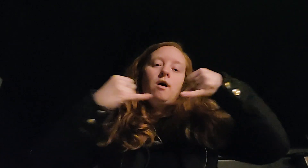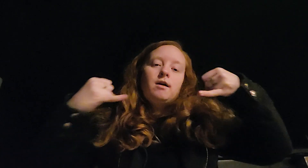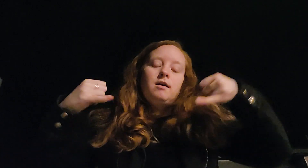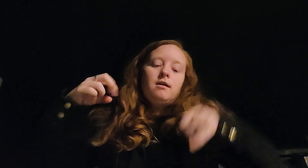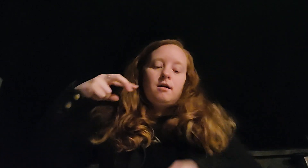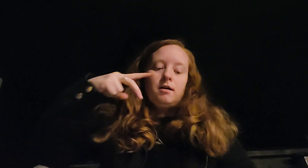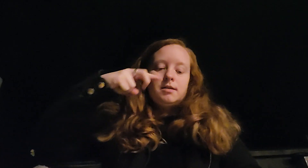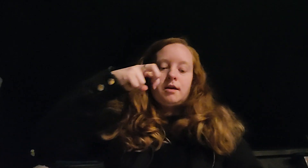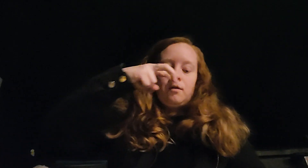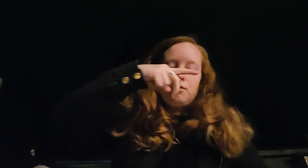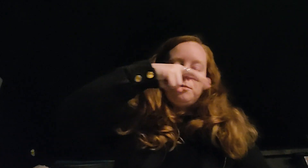Walking a tightrope.